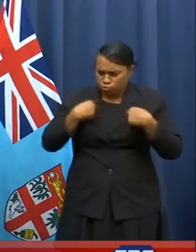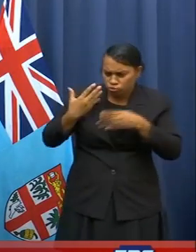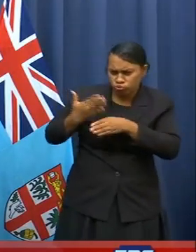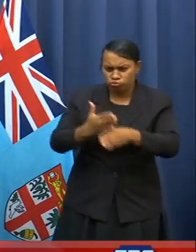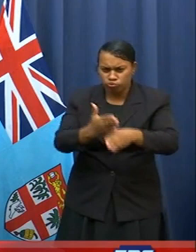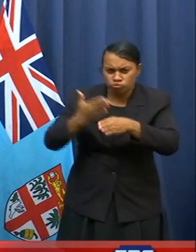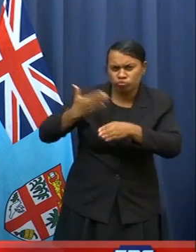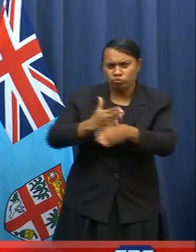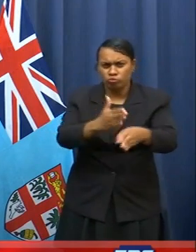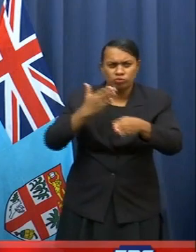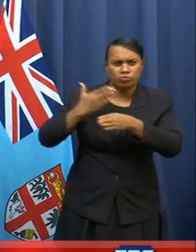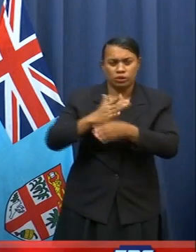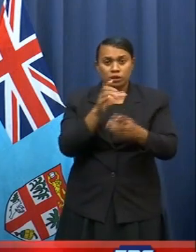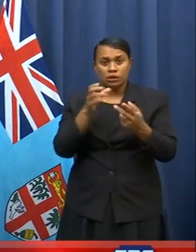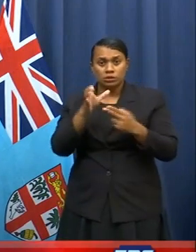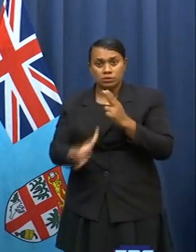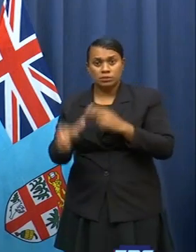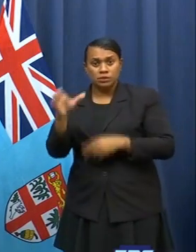their surveys within